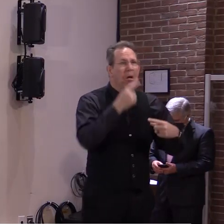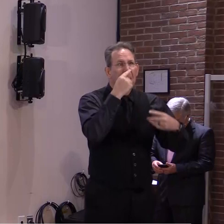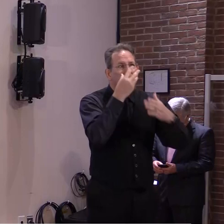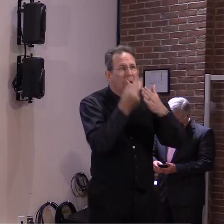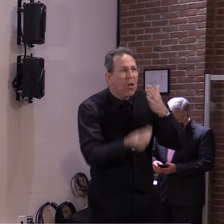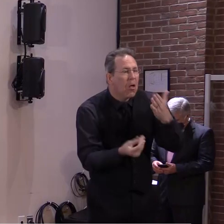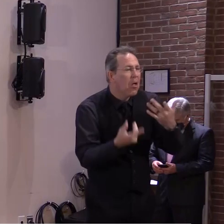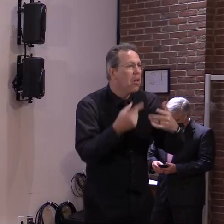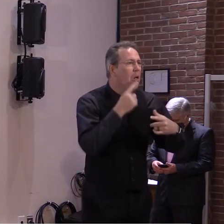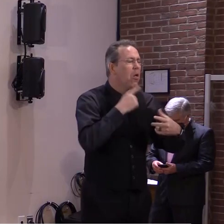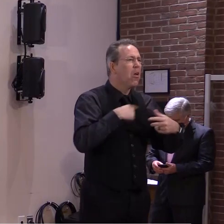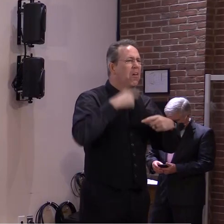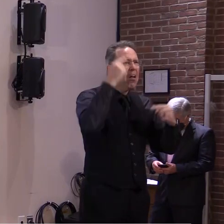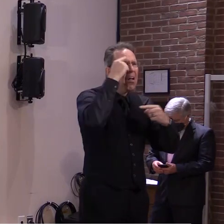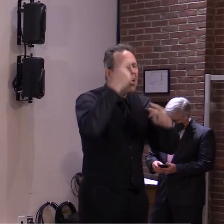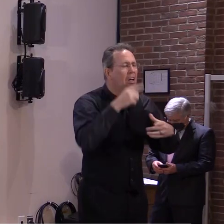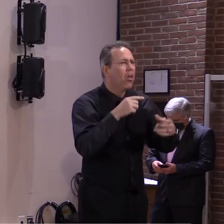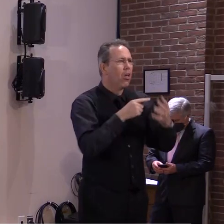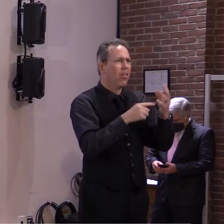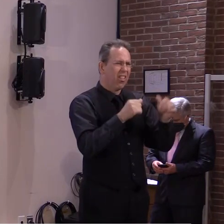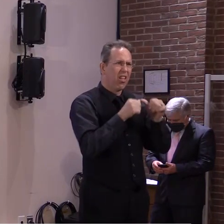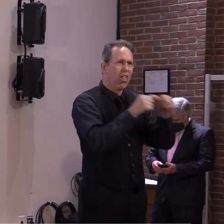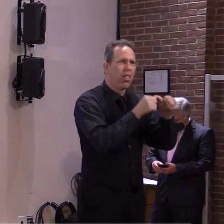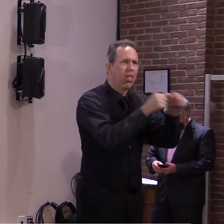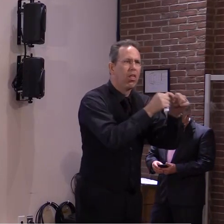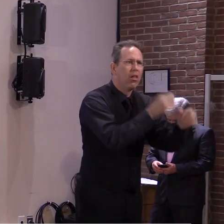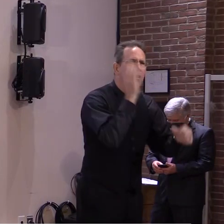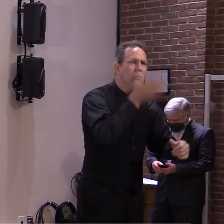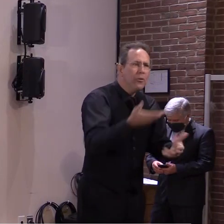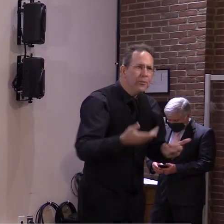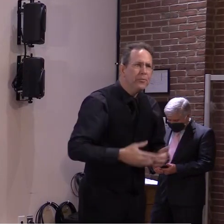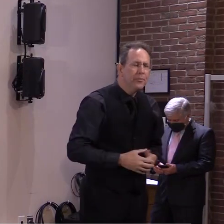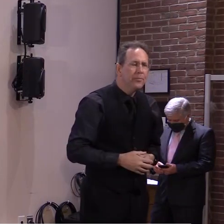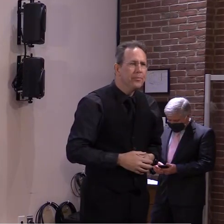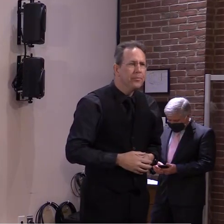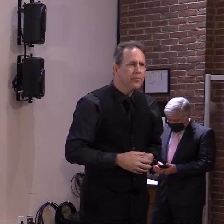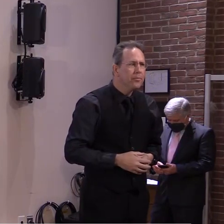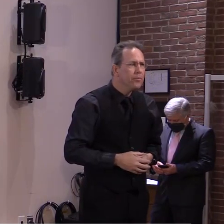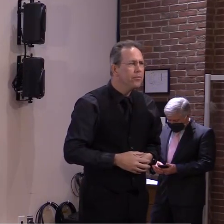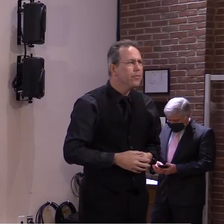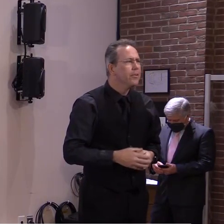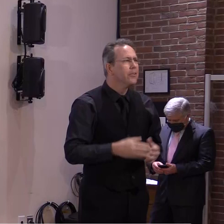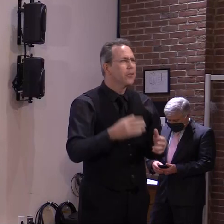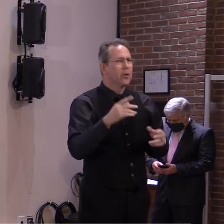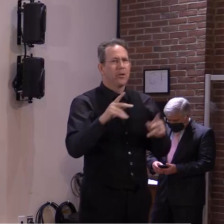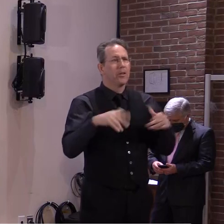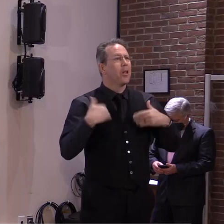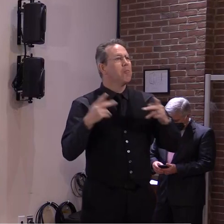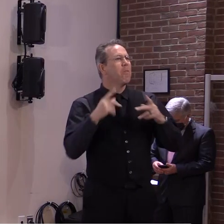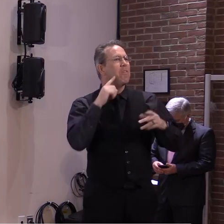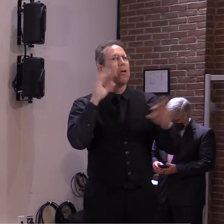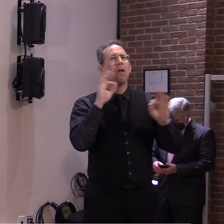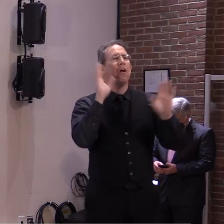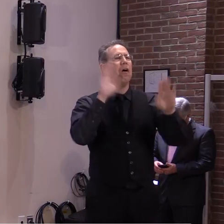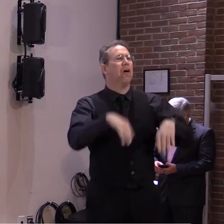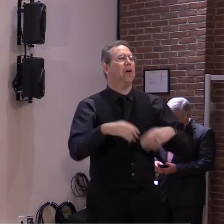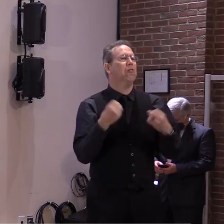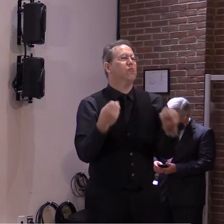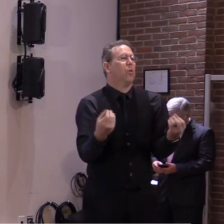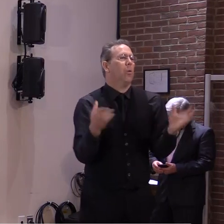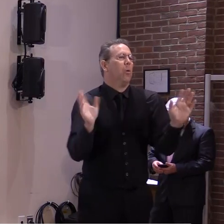flu that they've ever had. So we shouldn't just assume that it's a benign condition for everyone. And I think that needs